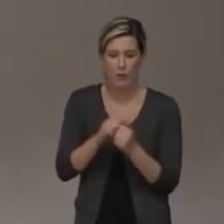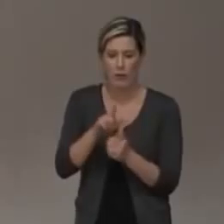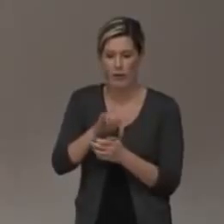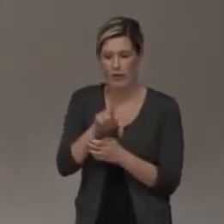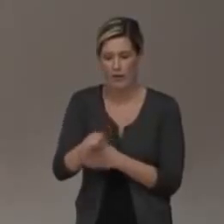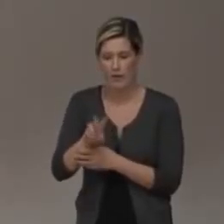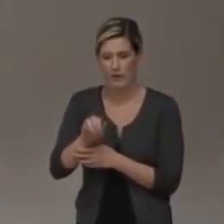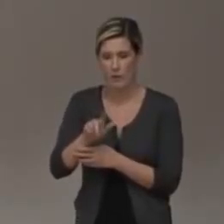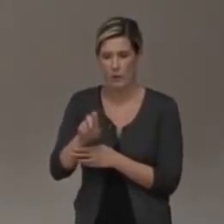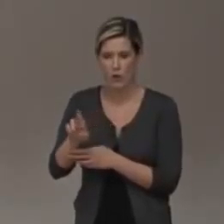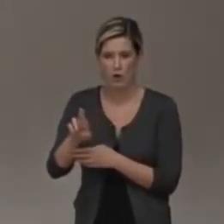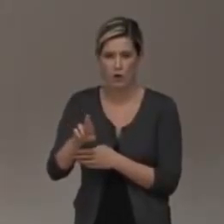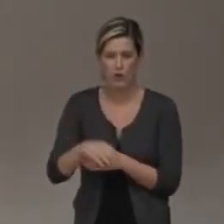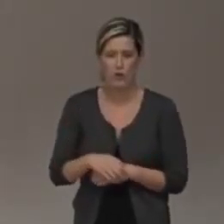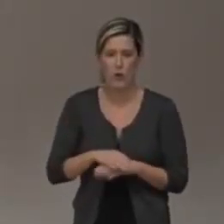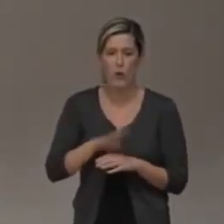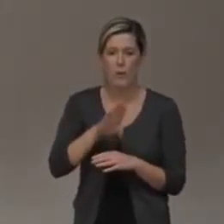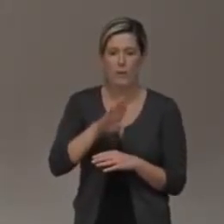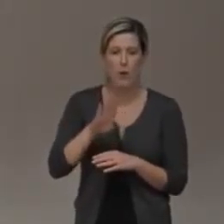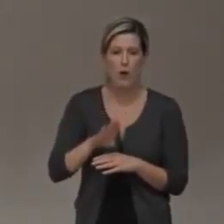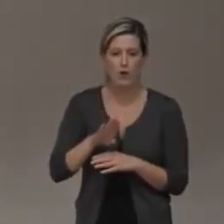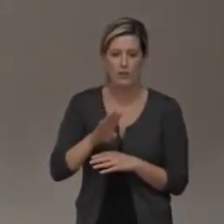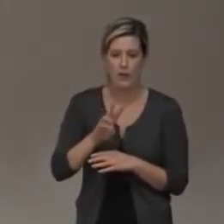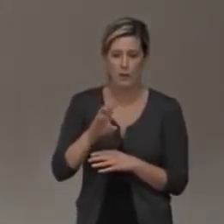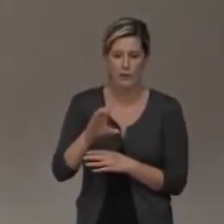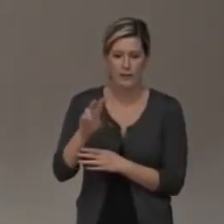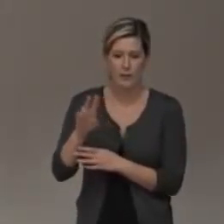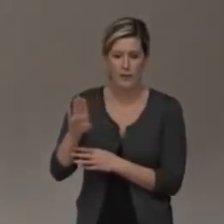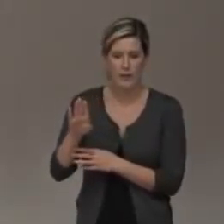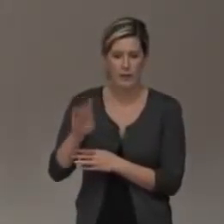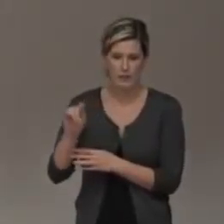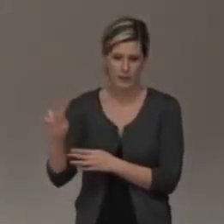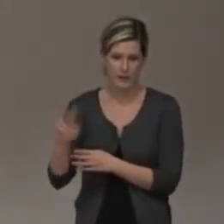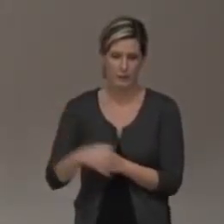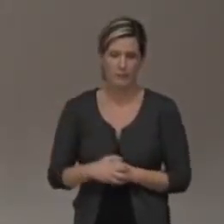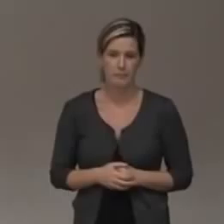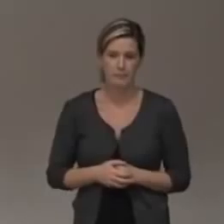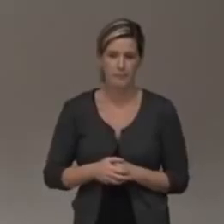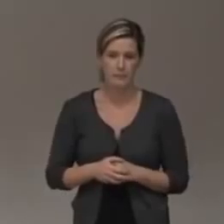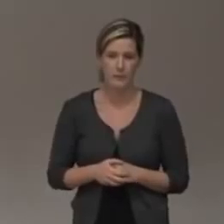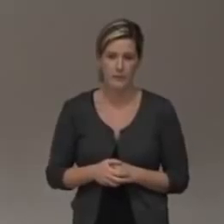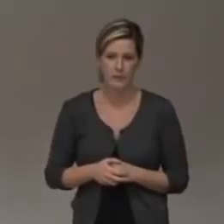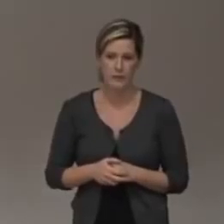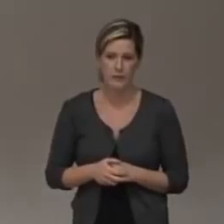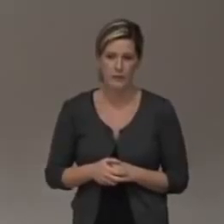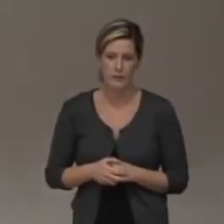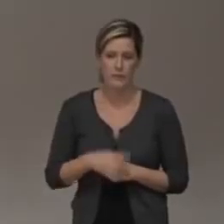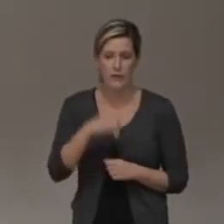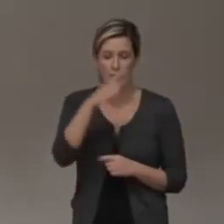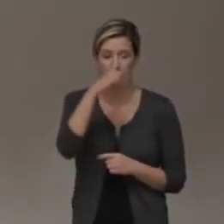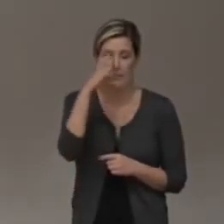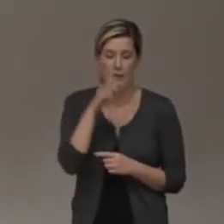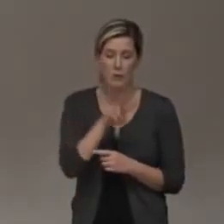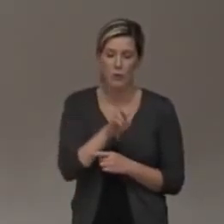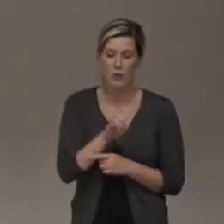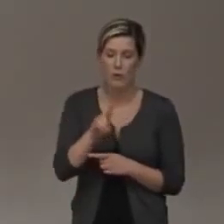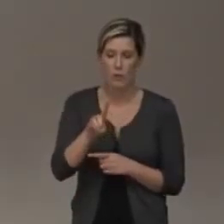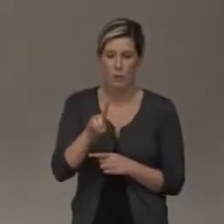Walker on Boston's WCVB Television. In the summer of